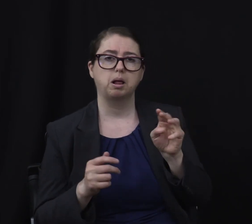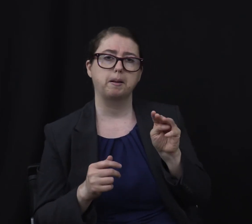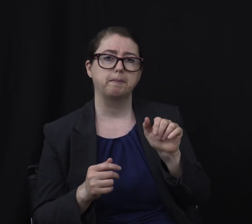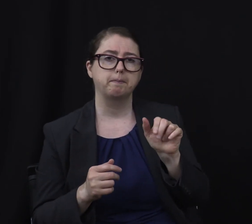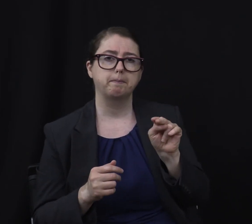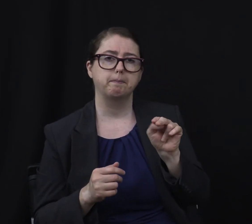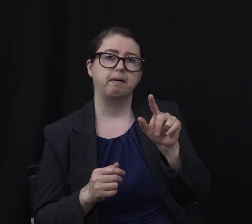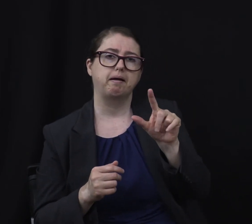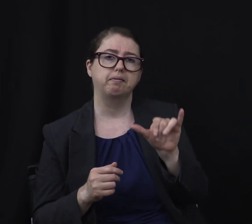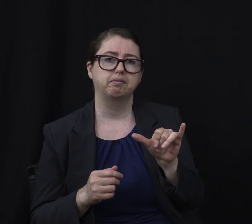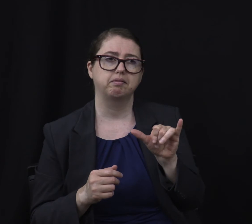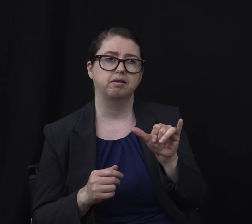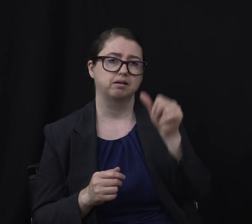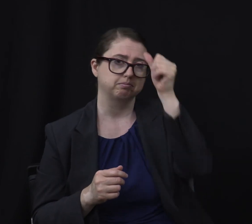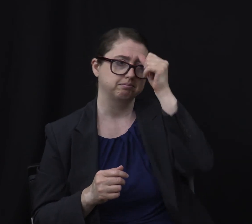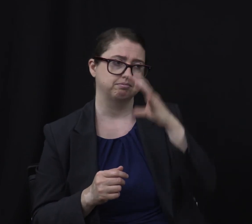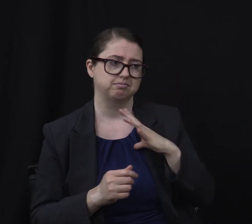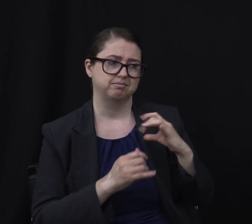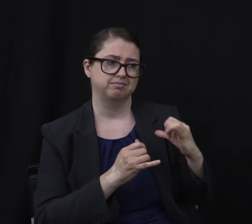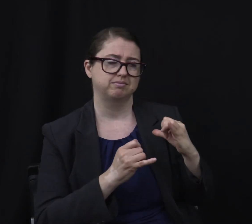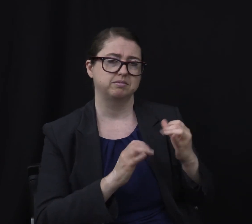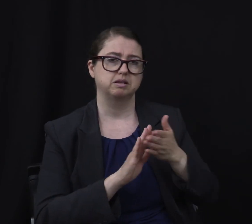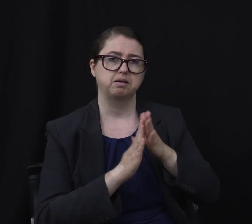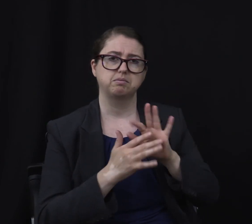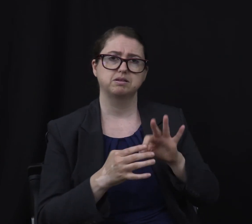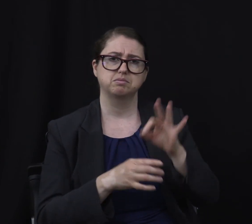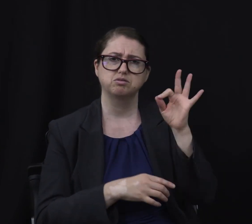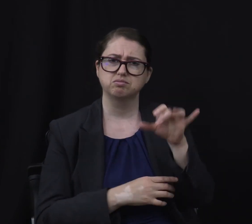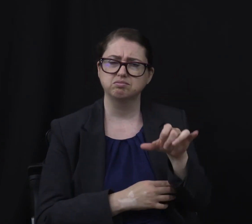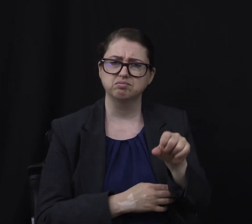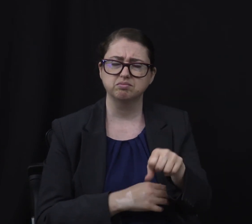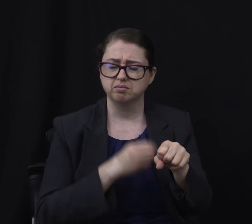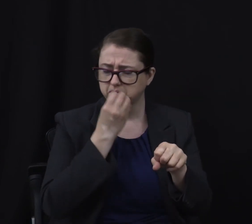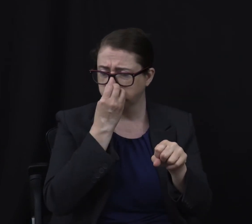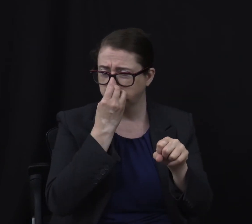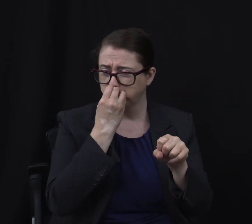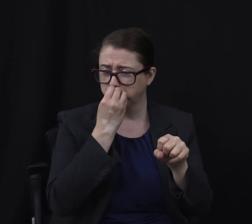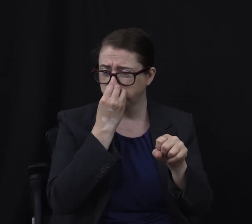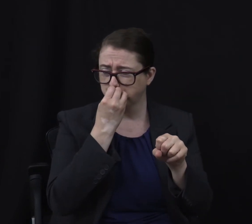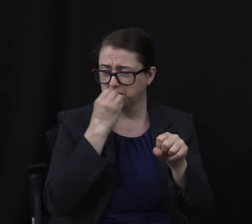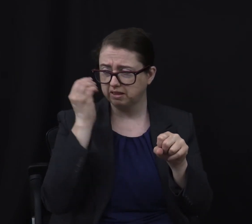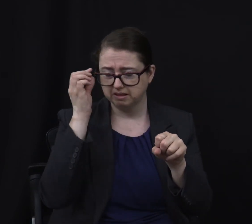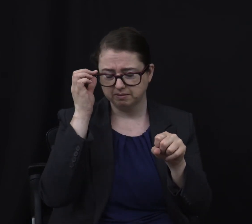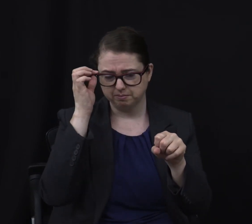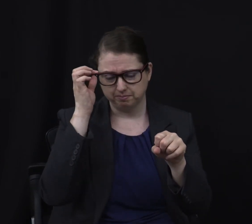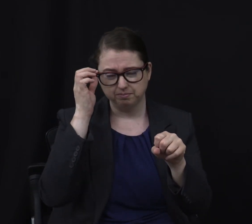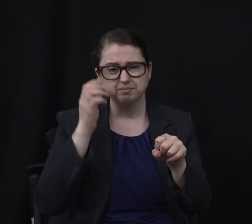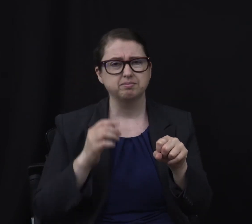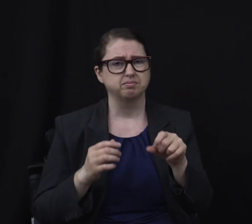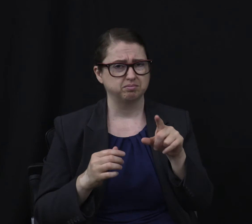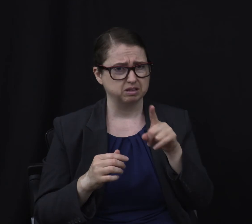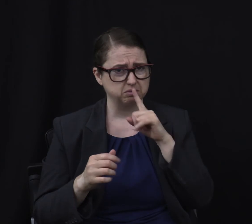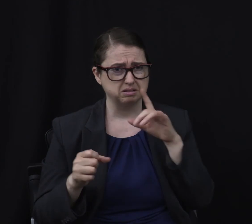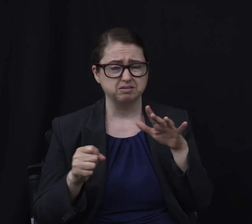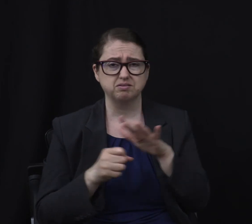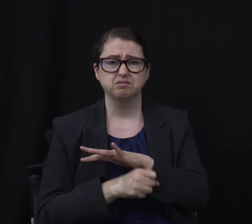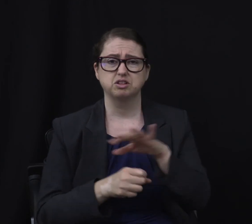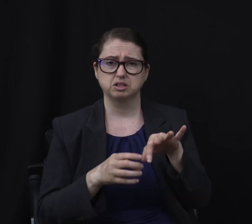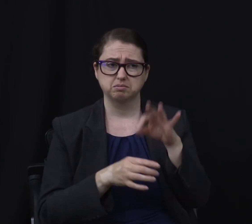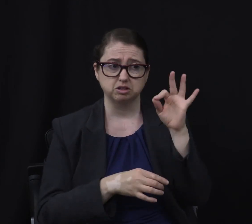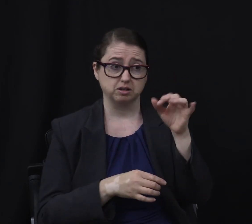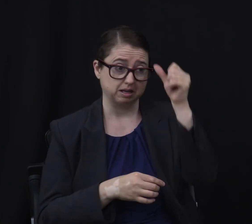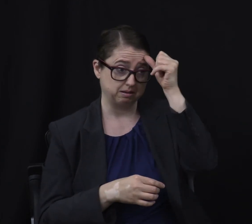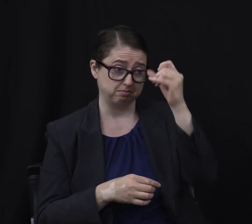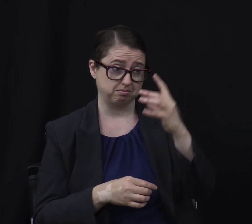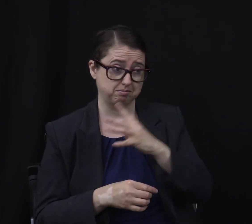to be spiritual, because there is nothing more spiritual than a gentleman who is surrendered to